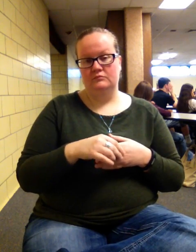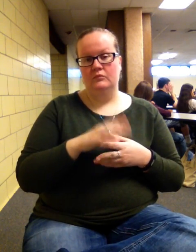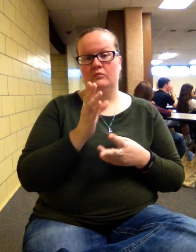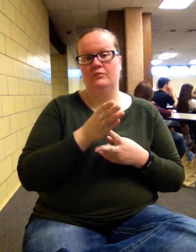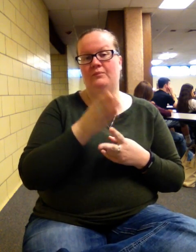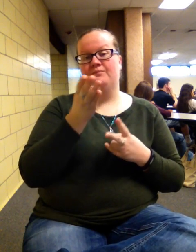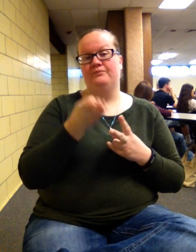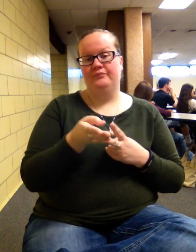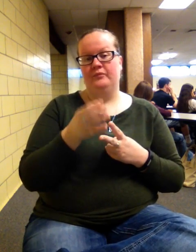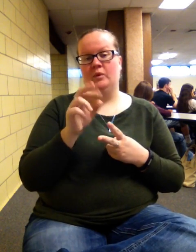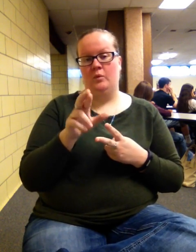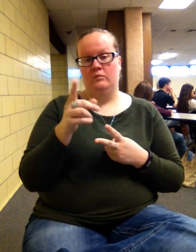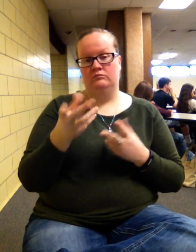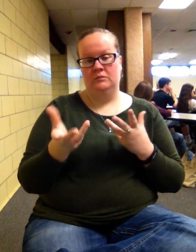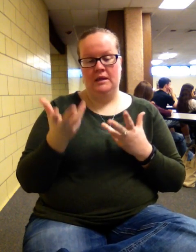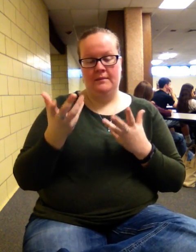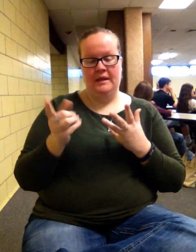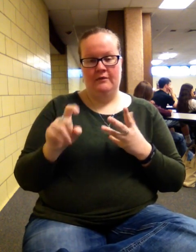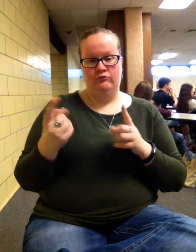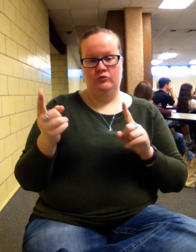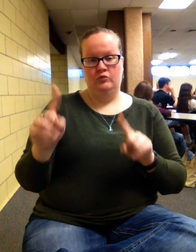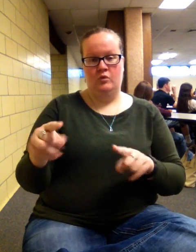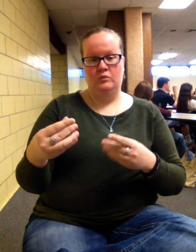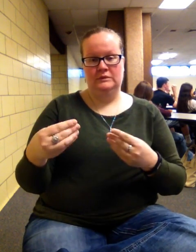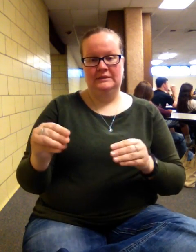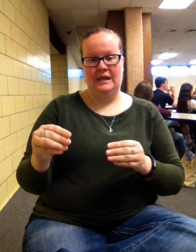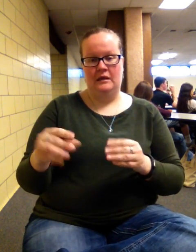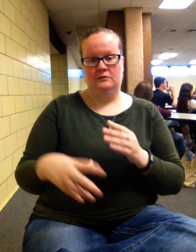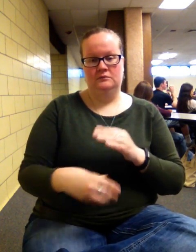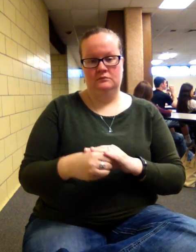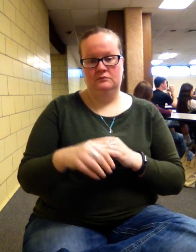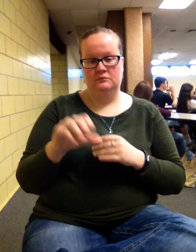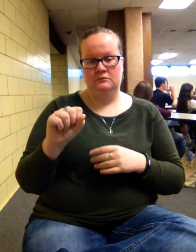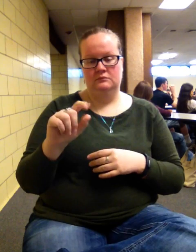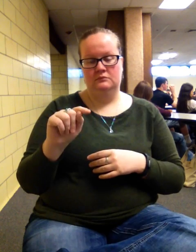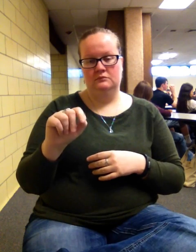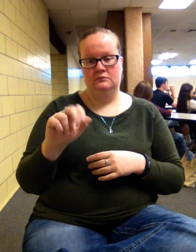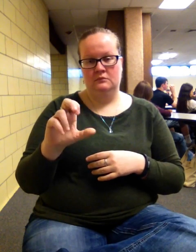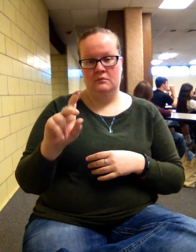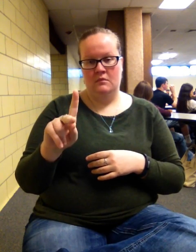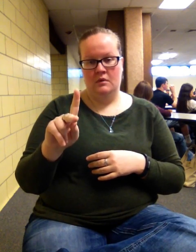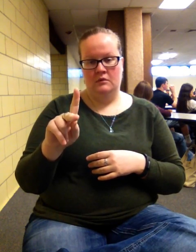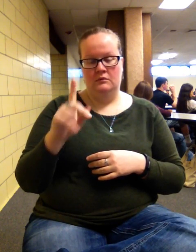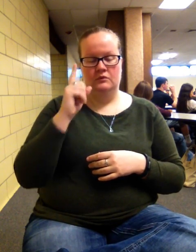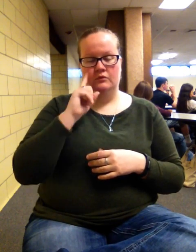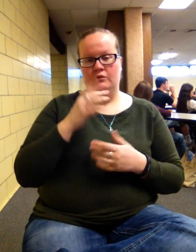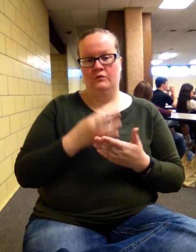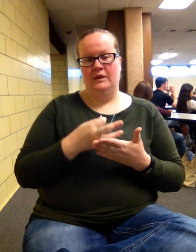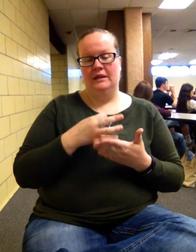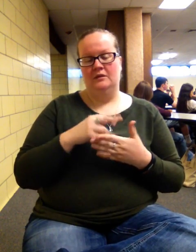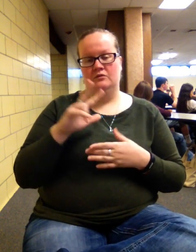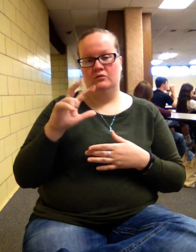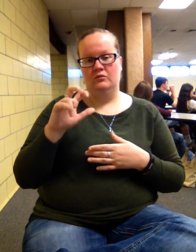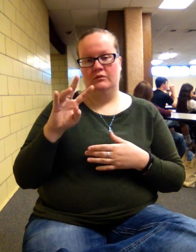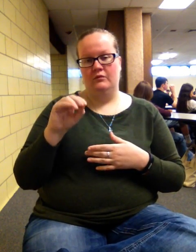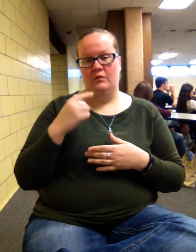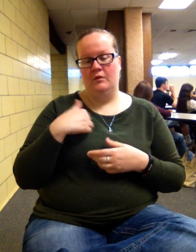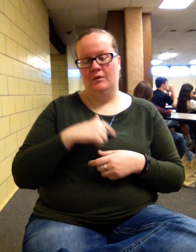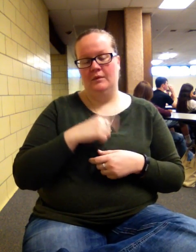or you might have to go out and sell additional stock. So in Finance 340, we're keeping it that if you had to go